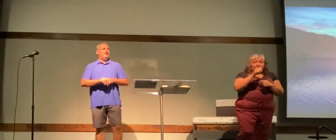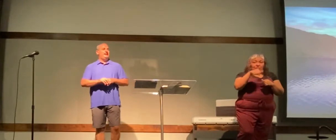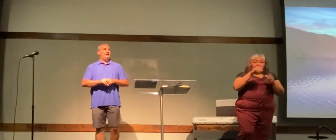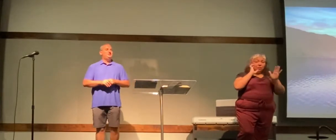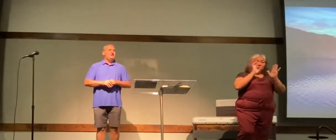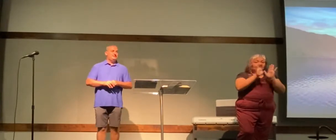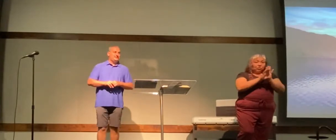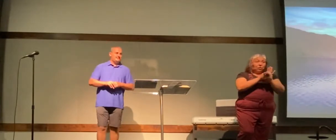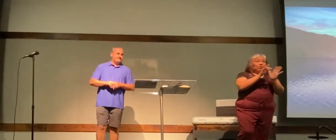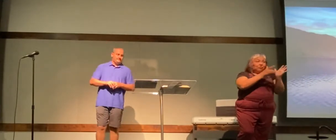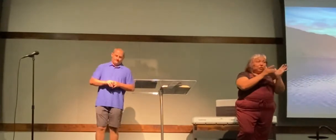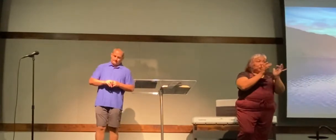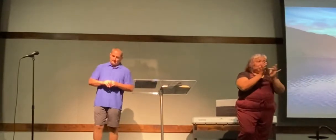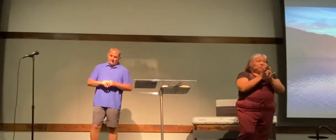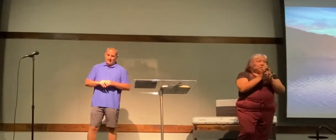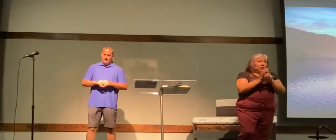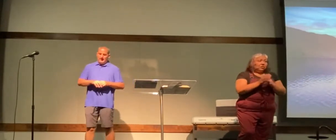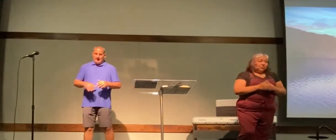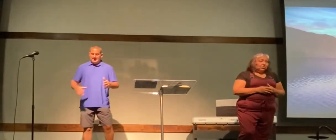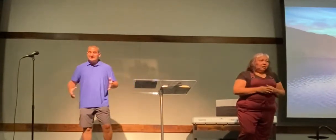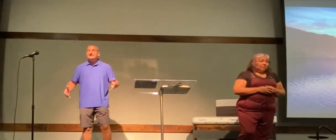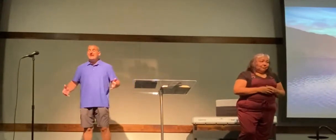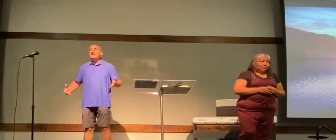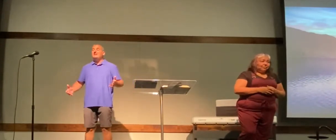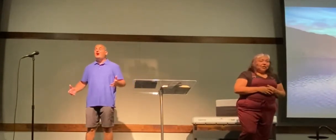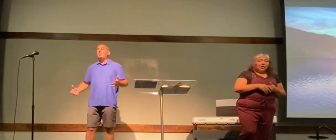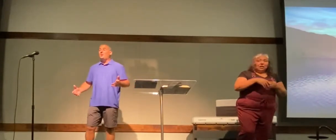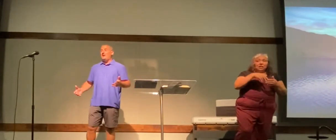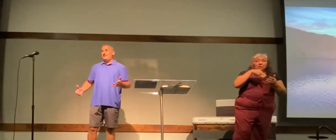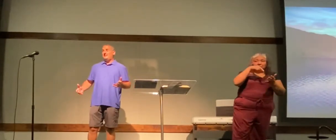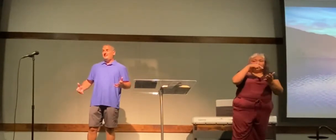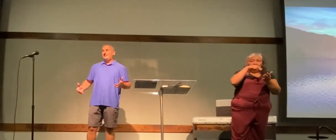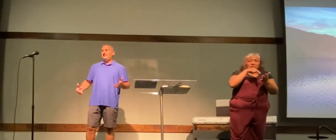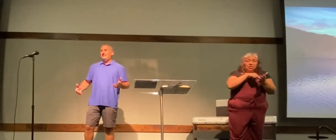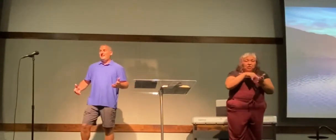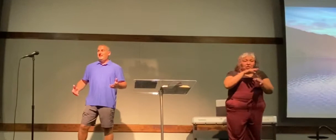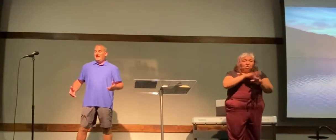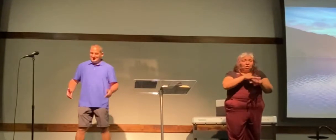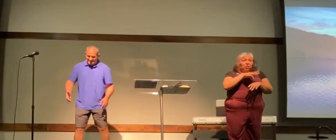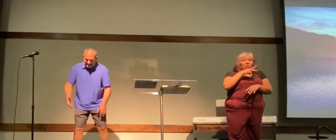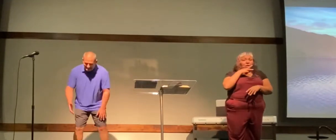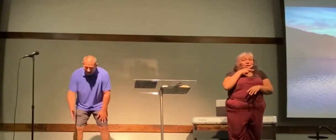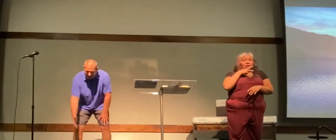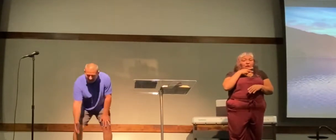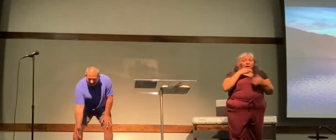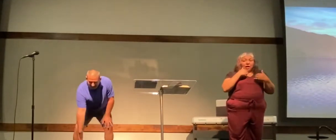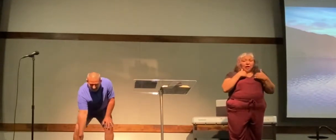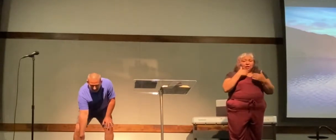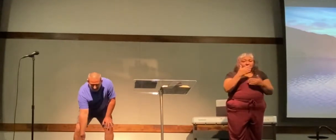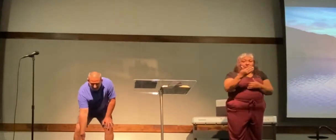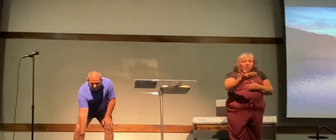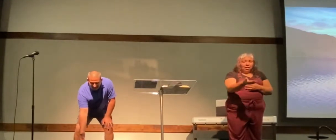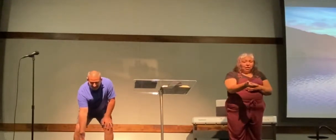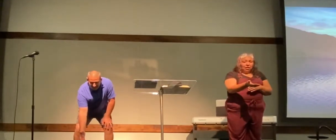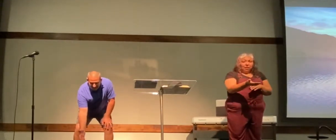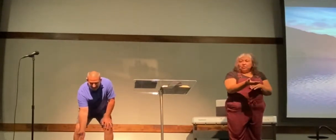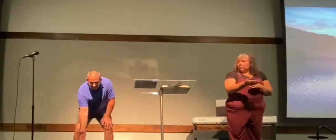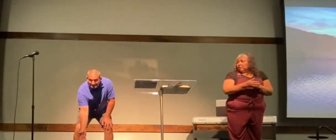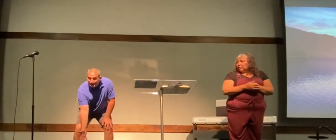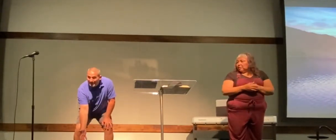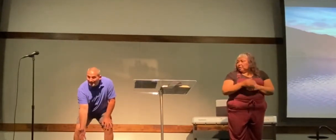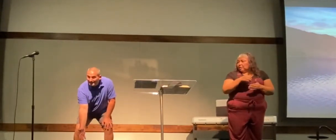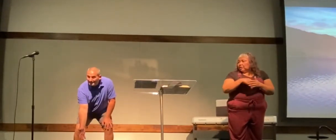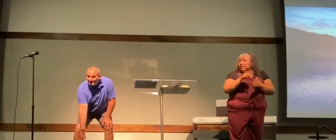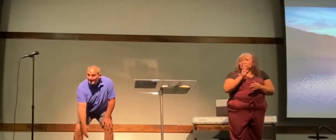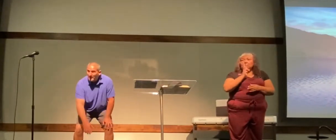of Jesus. And he's standing on water. And he's got his hand into